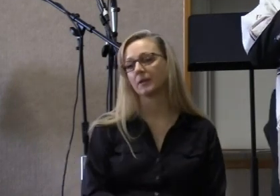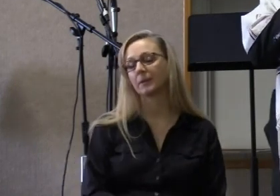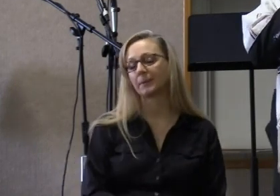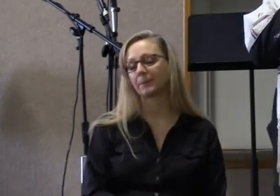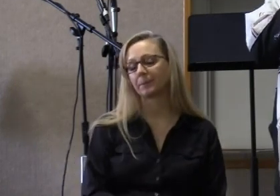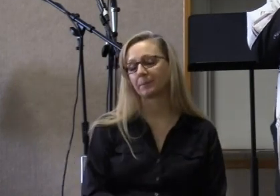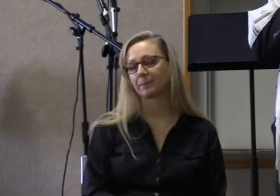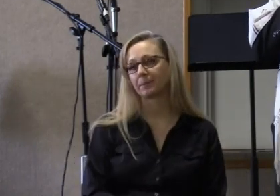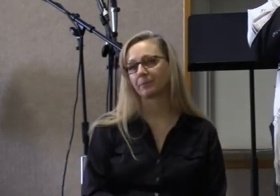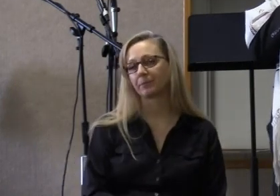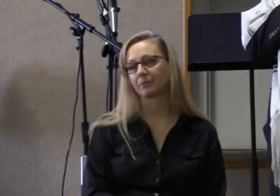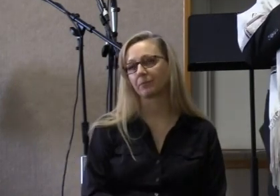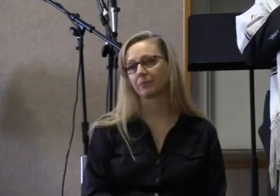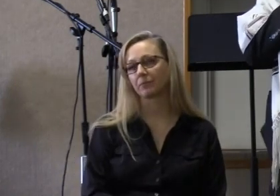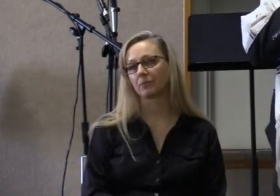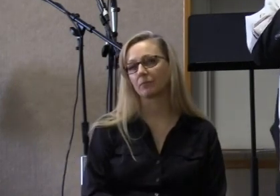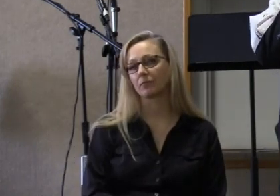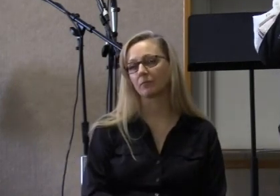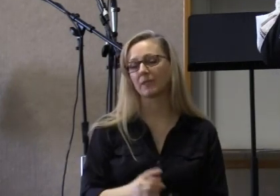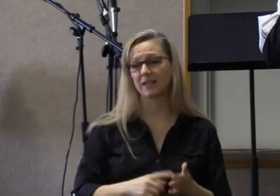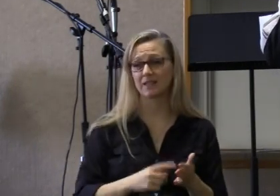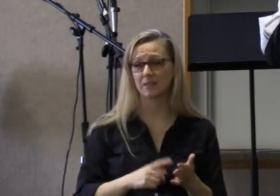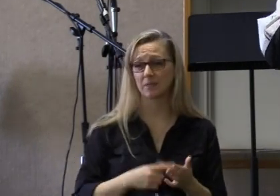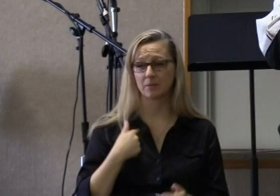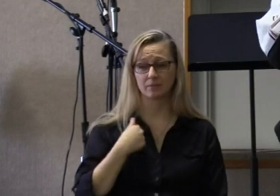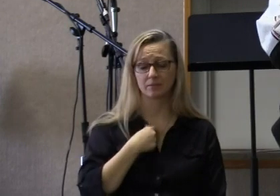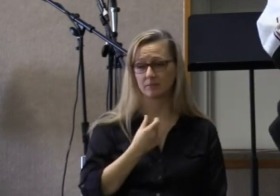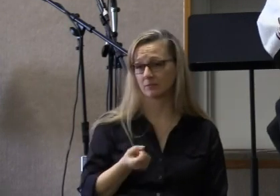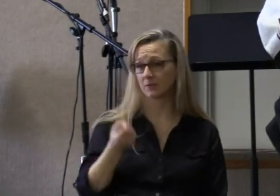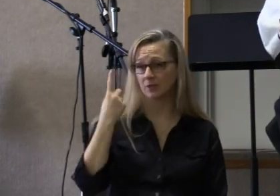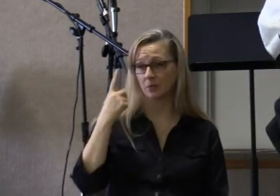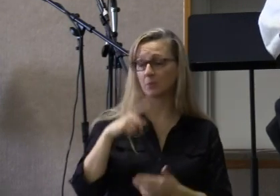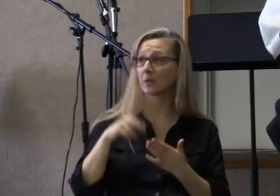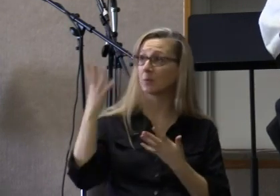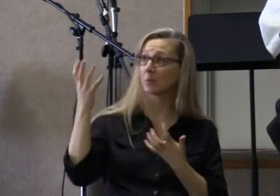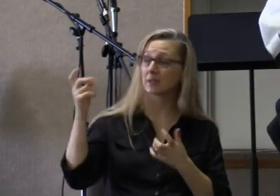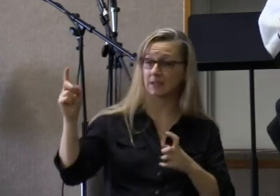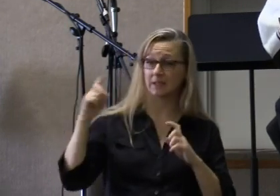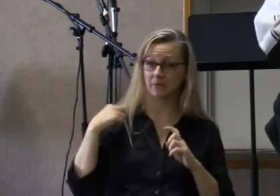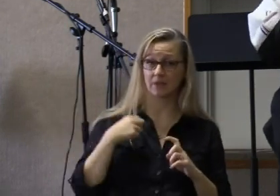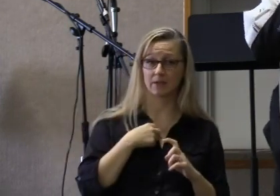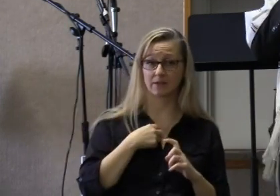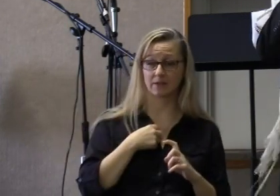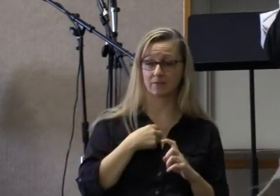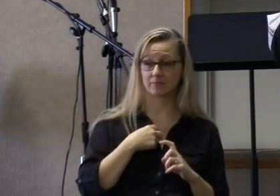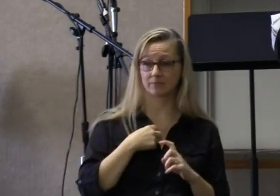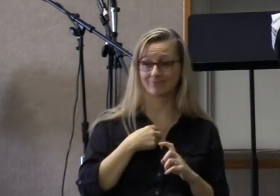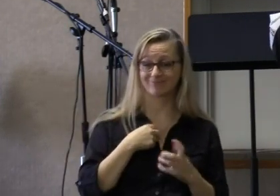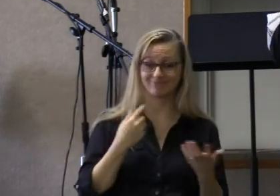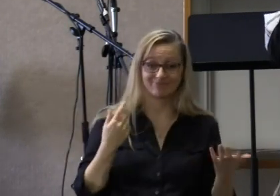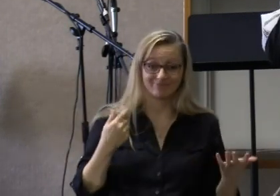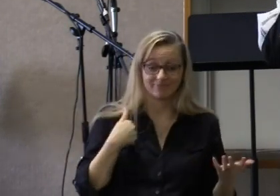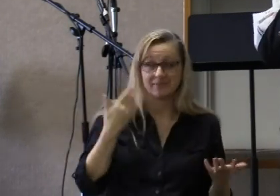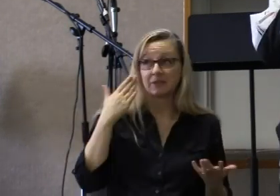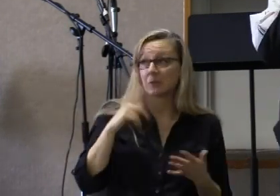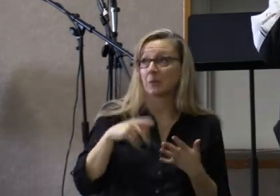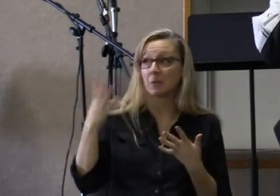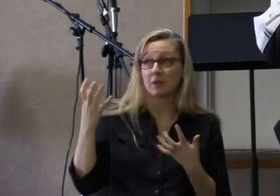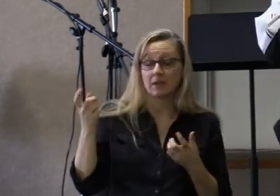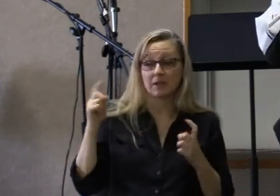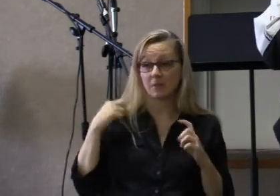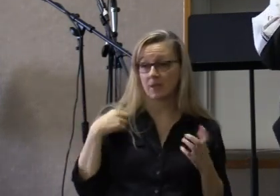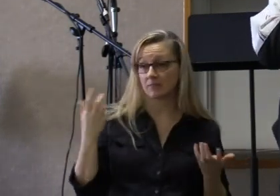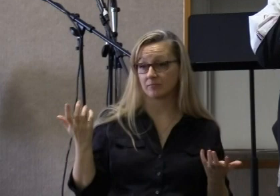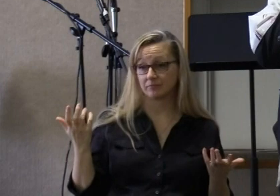case, we may not comprehend what he wants to give us in exchange what we're giving up. I don't know what he wants to give me. But